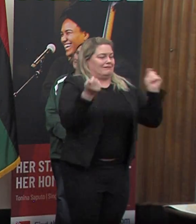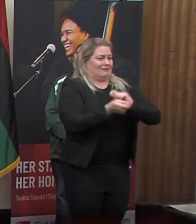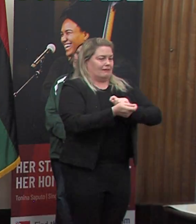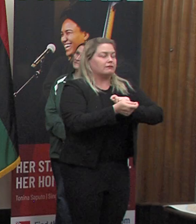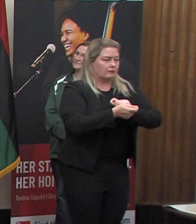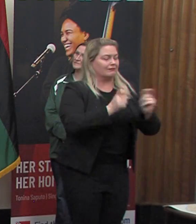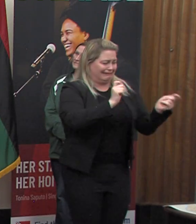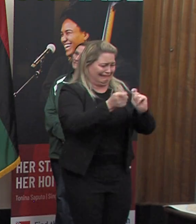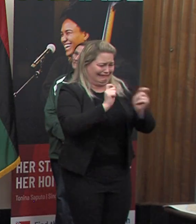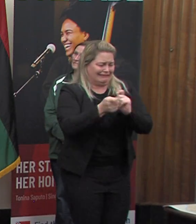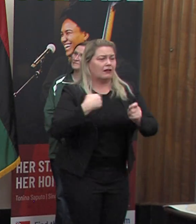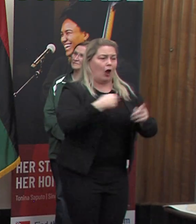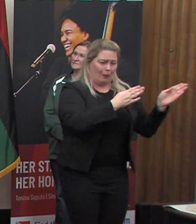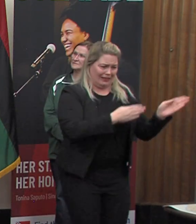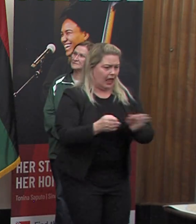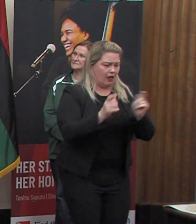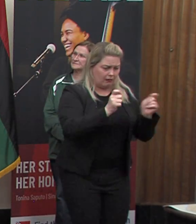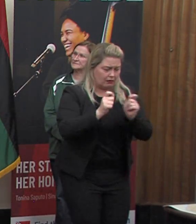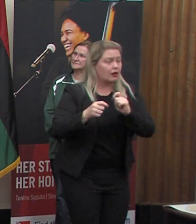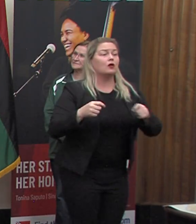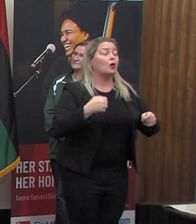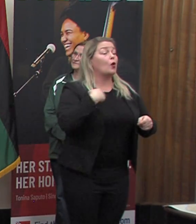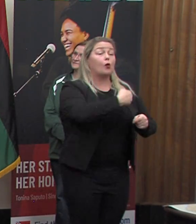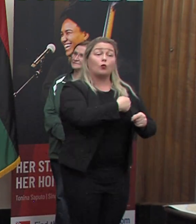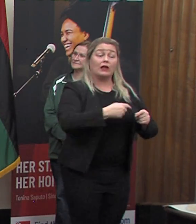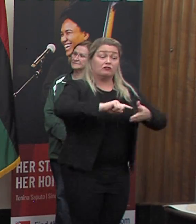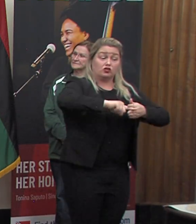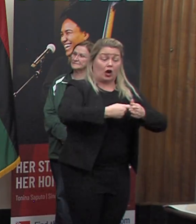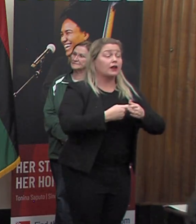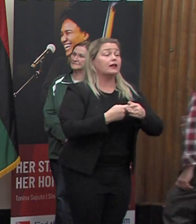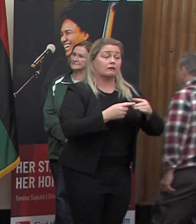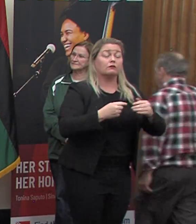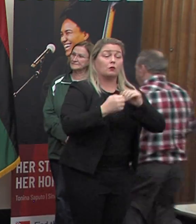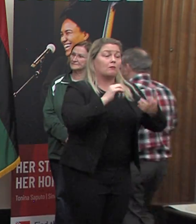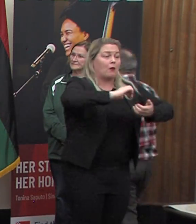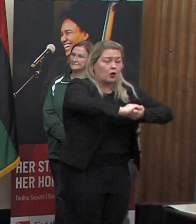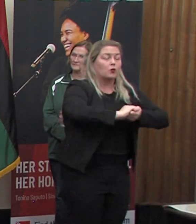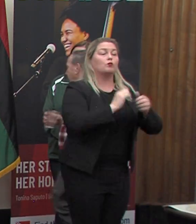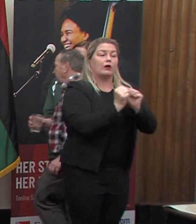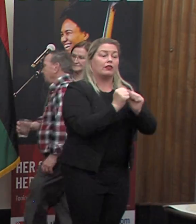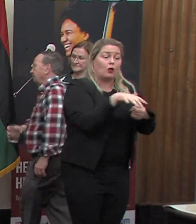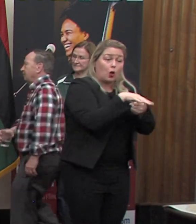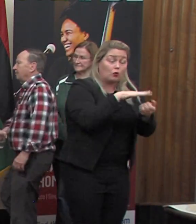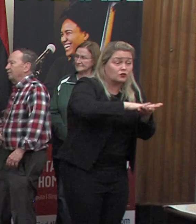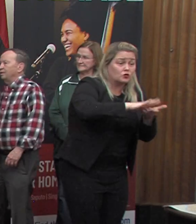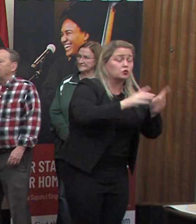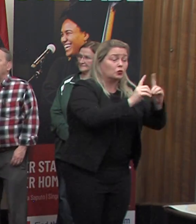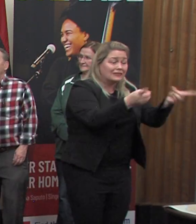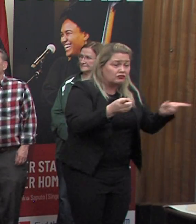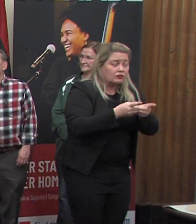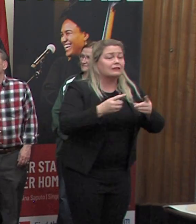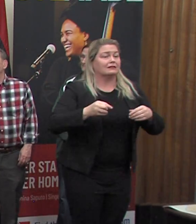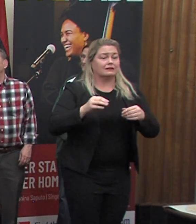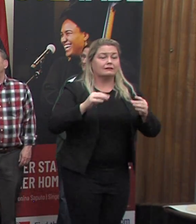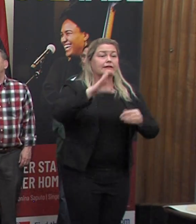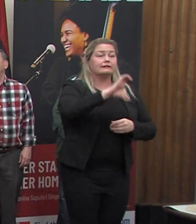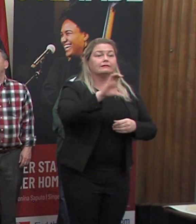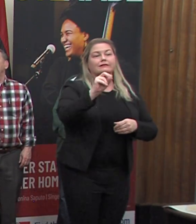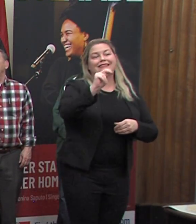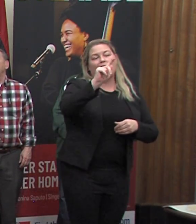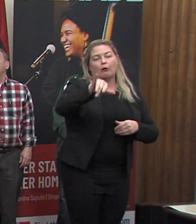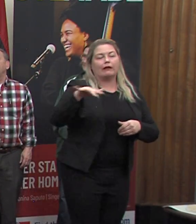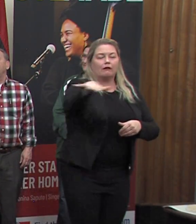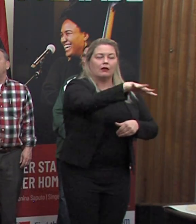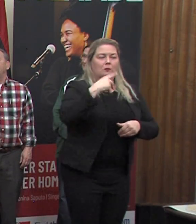for several weeks now. We began partnering with local and county school districts in the city to ensure that all children